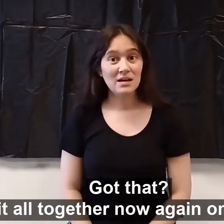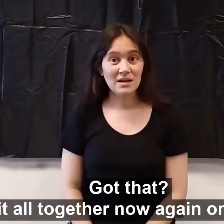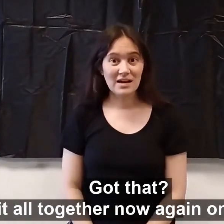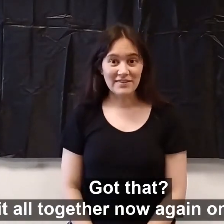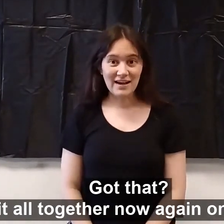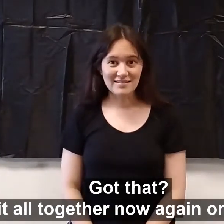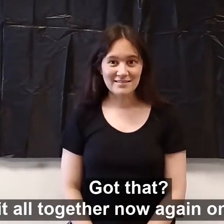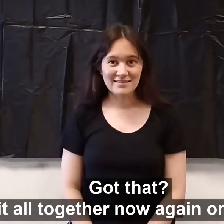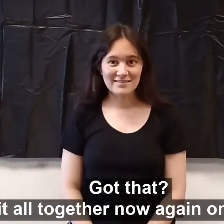Got that?